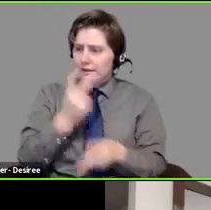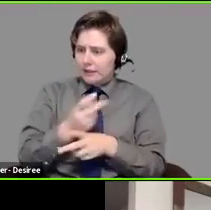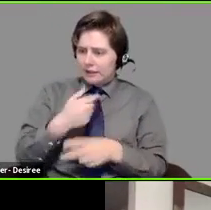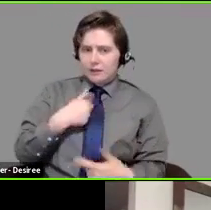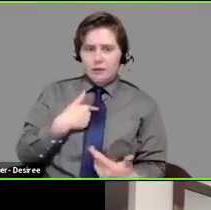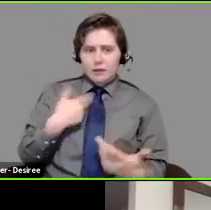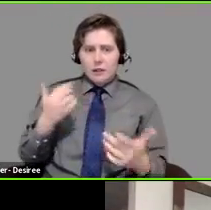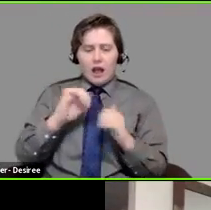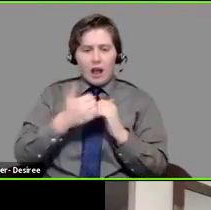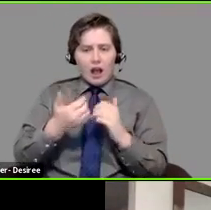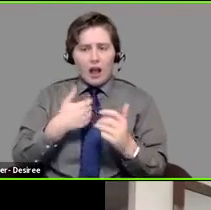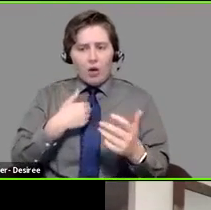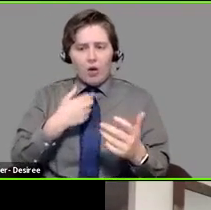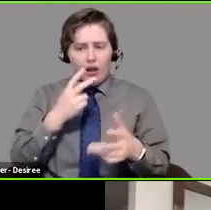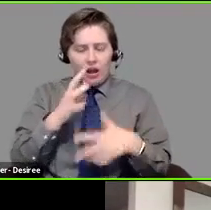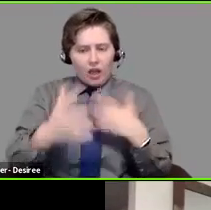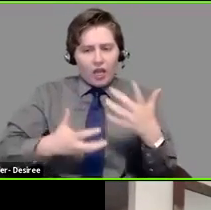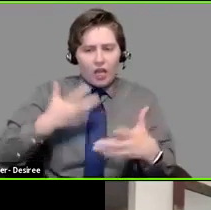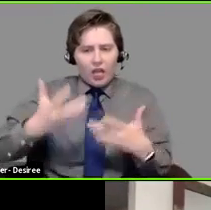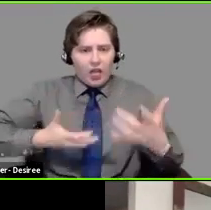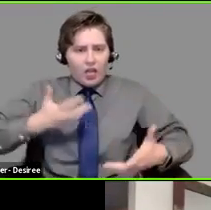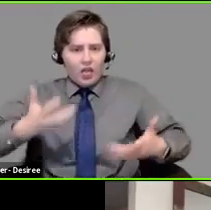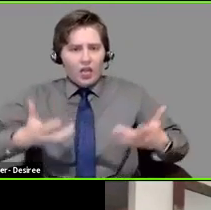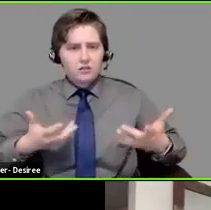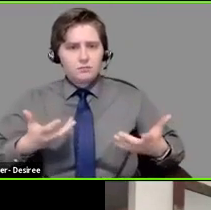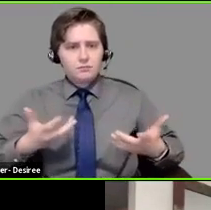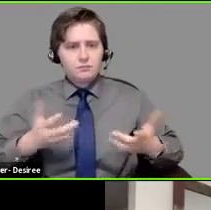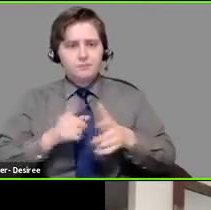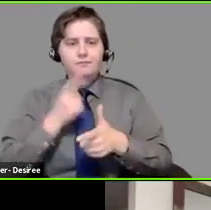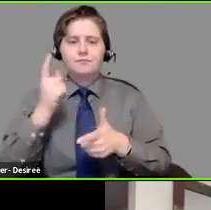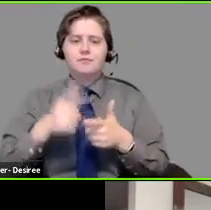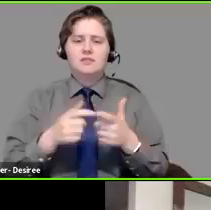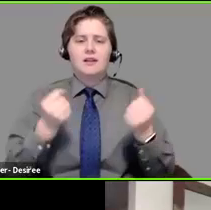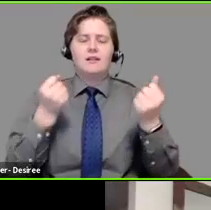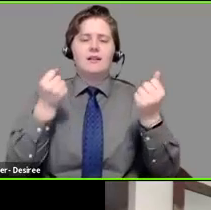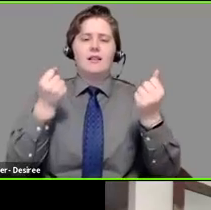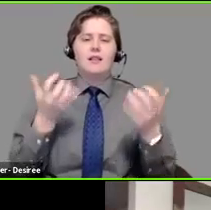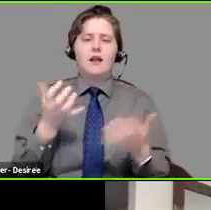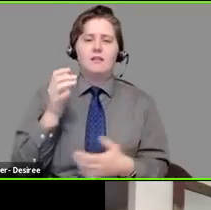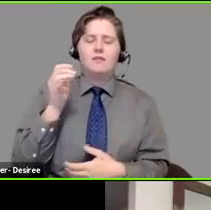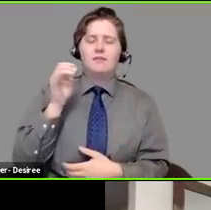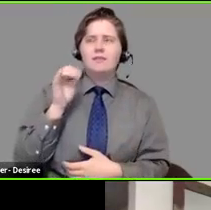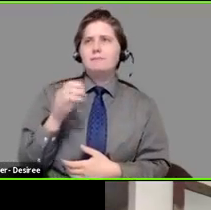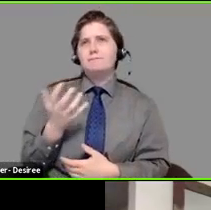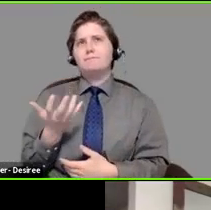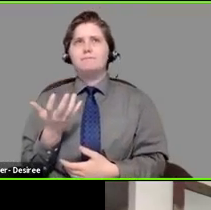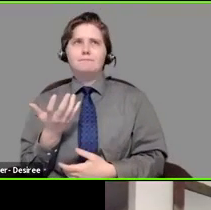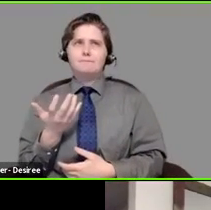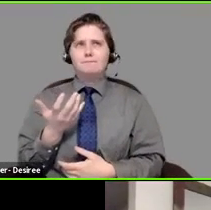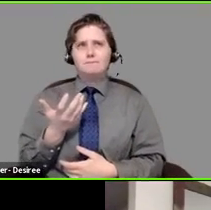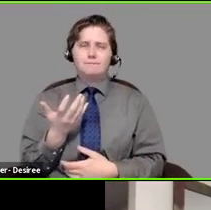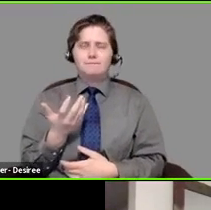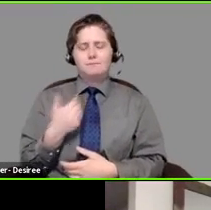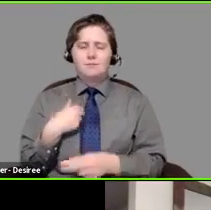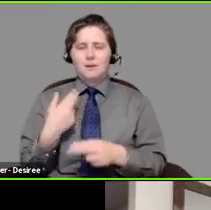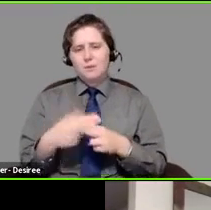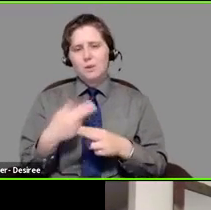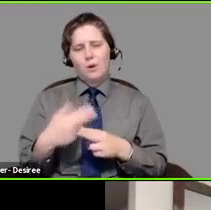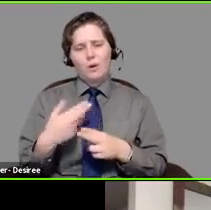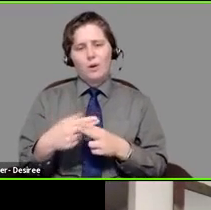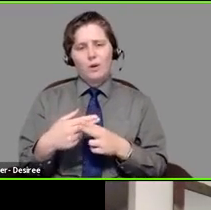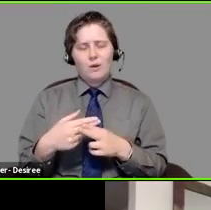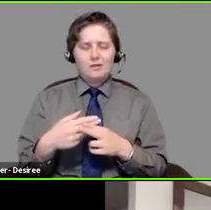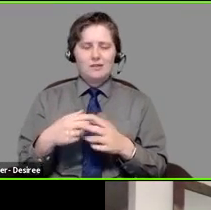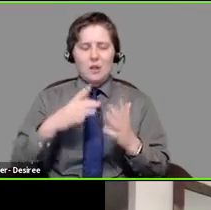me? How will I handle this? And then a lot of the I would call them like the checks